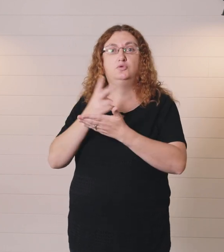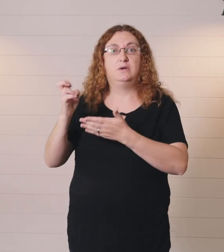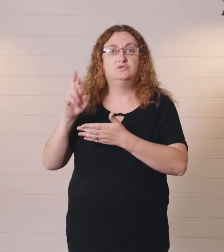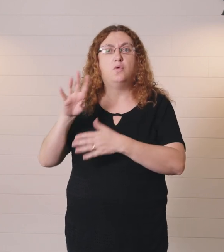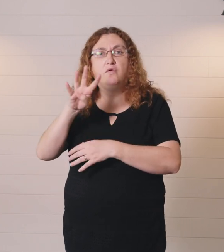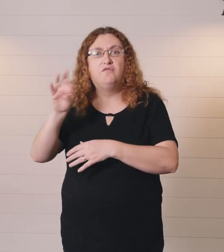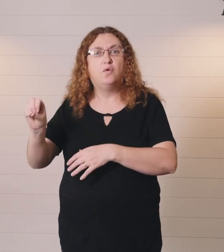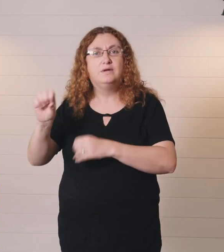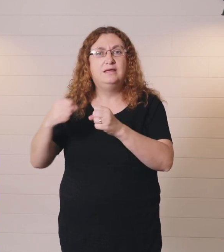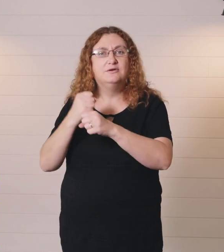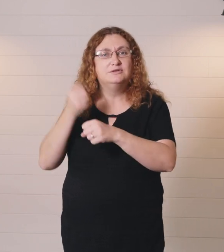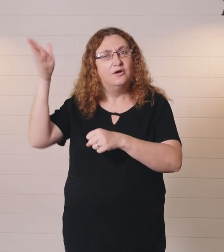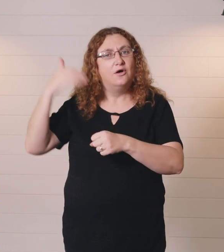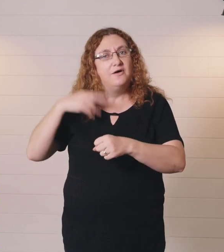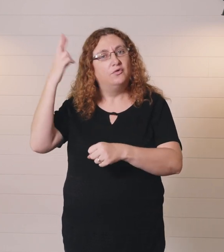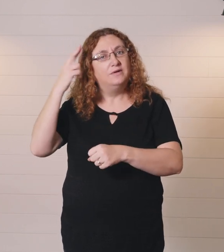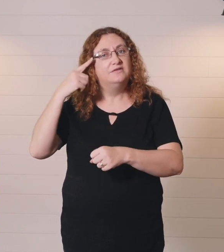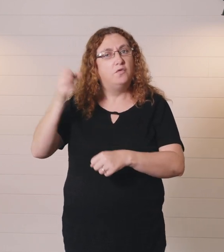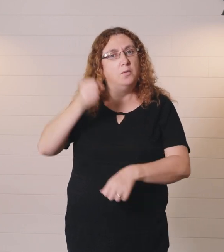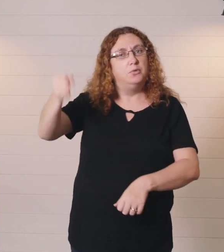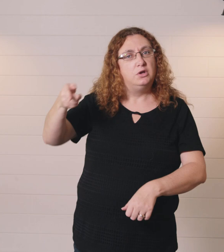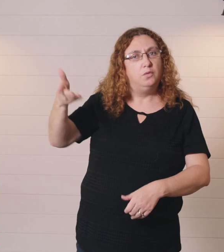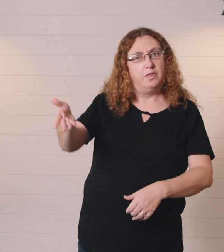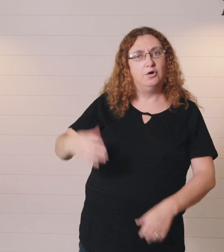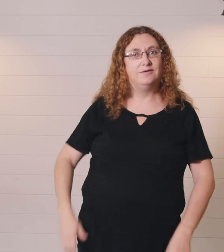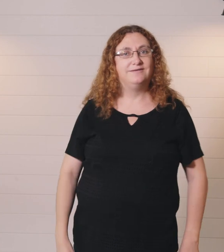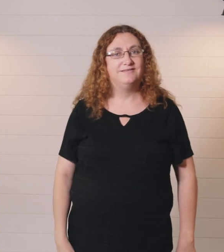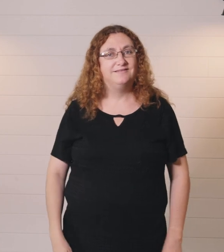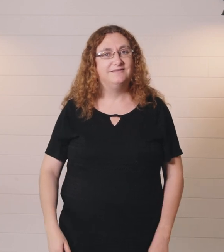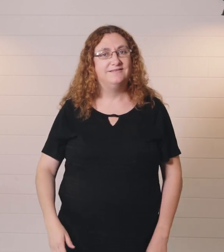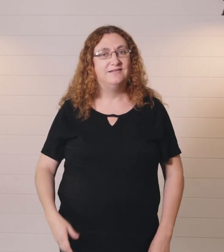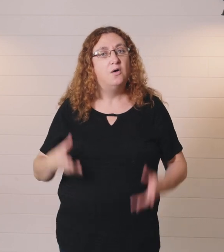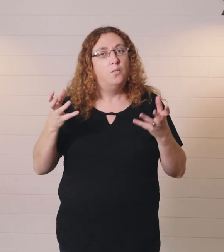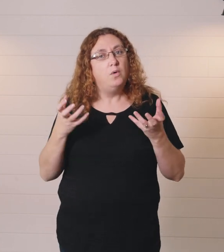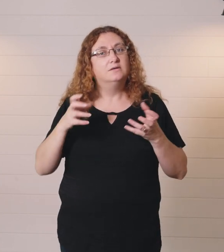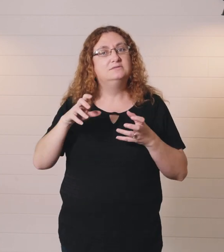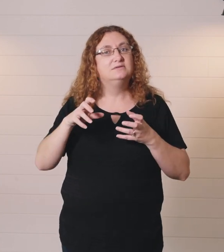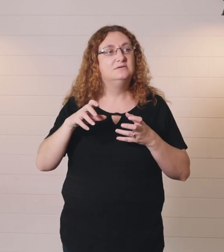40 years, God had a providential intention of putting you in that place.